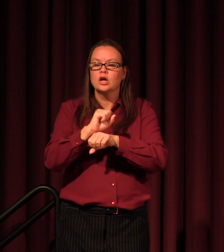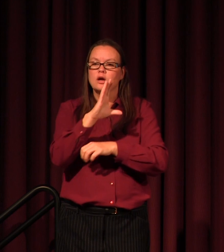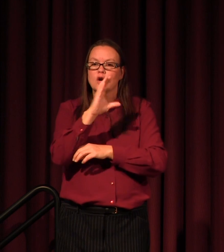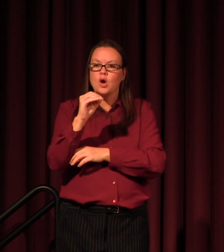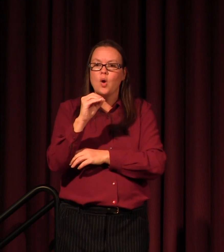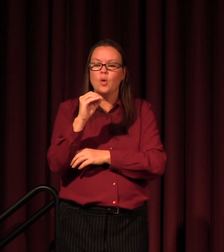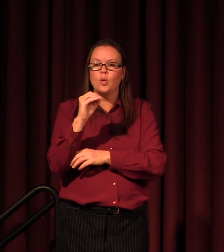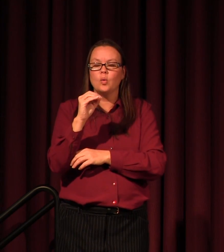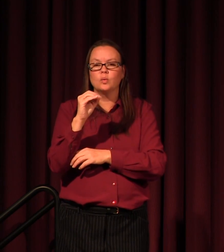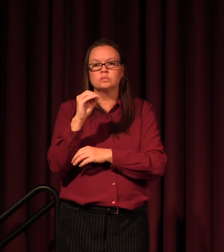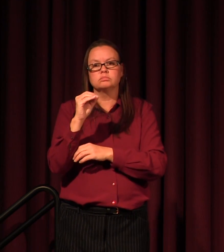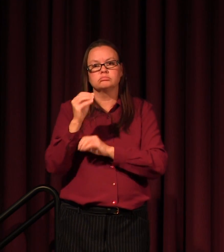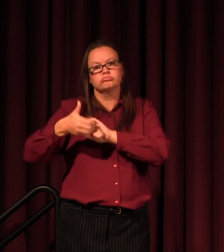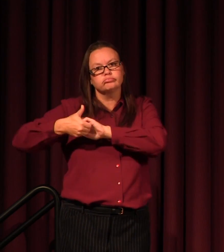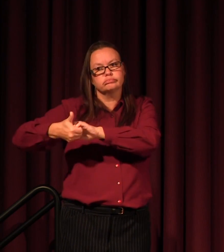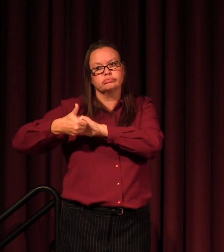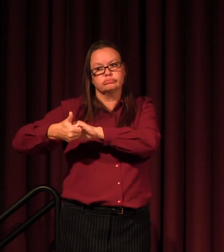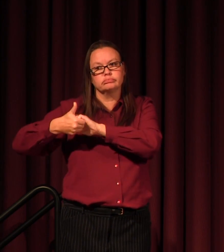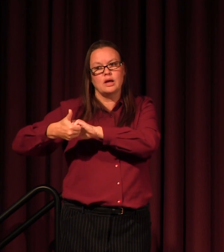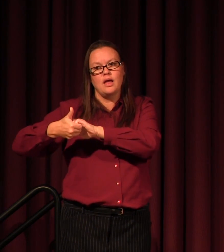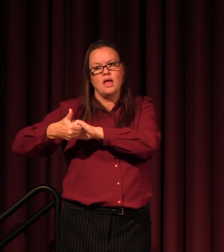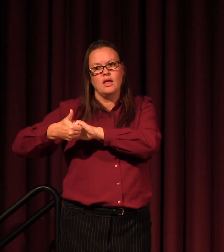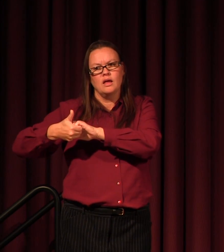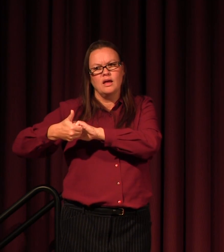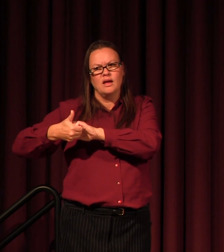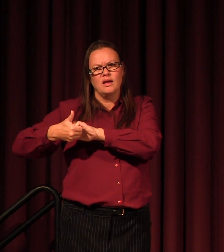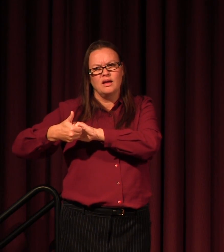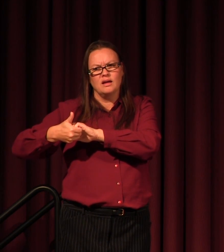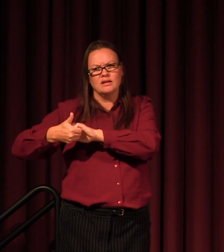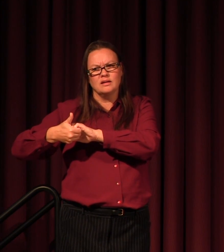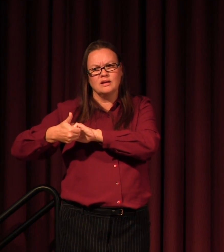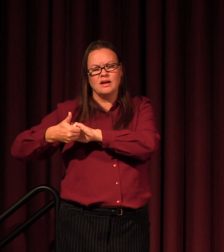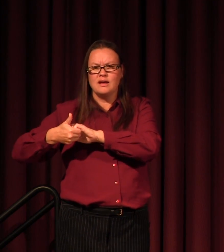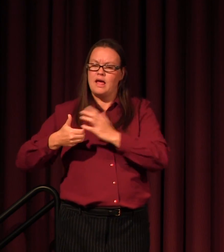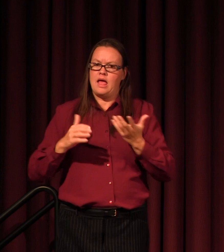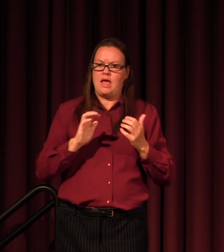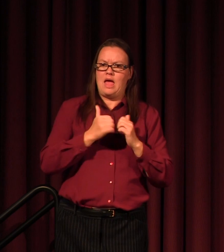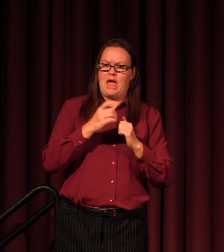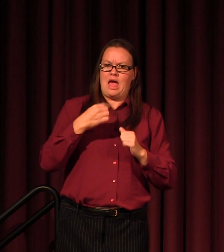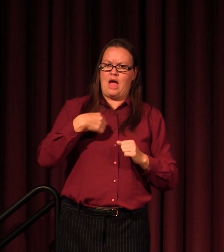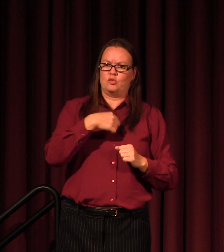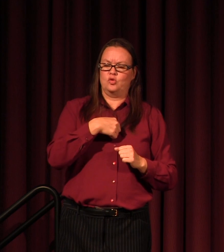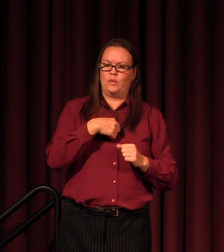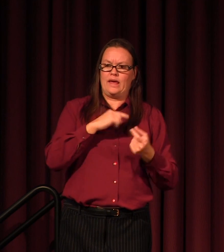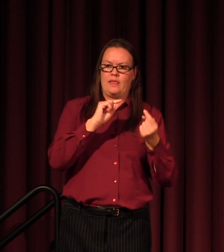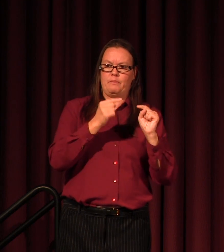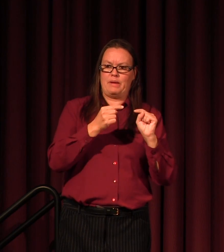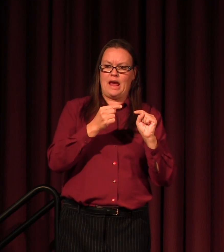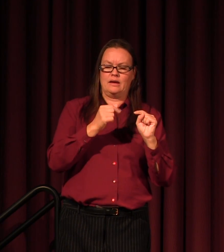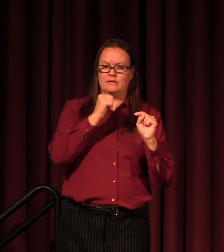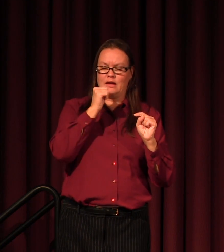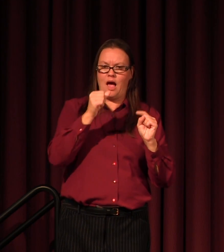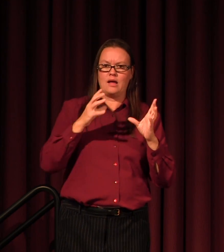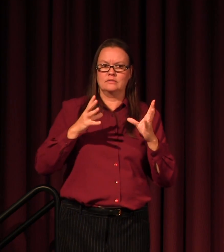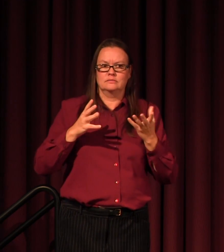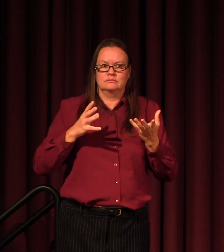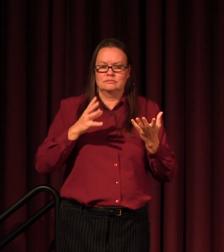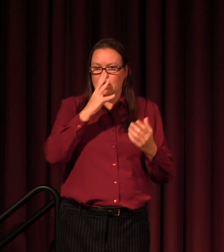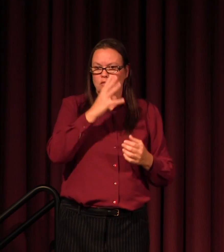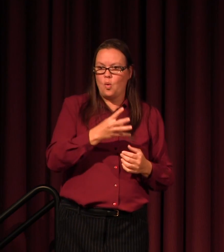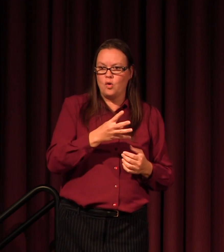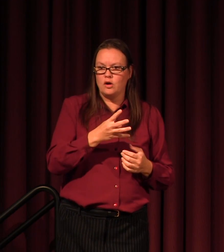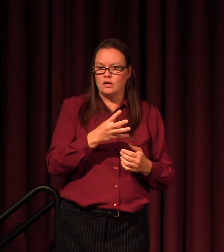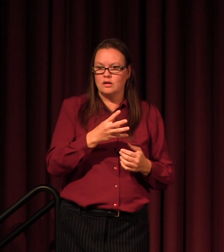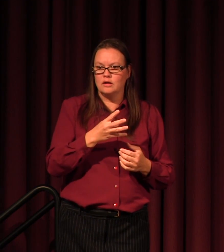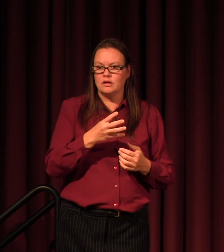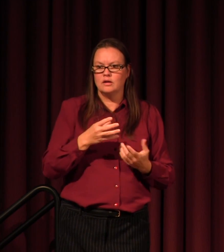and love, not ignoring the pain, can you speak to anything that's going on right now around that type of fairness where